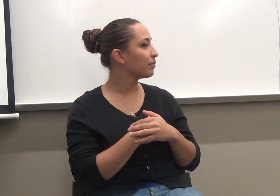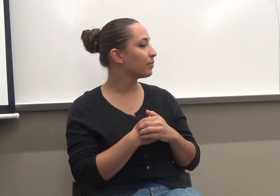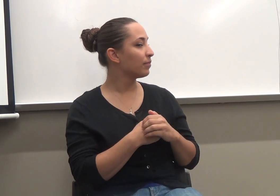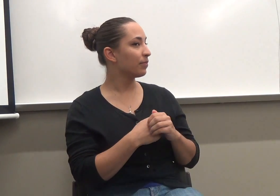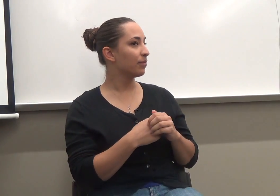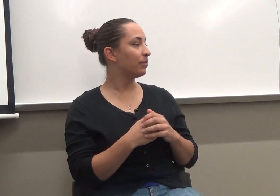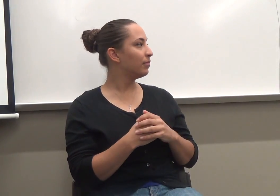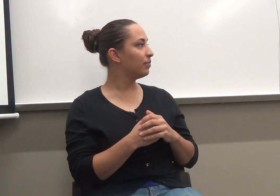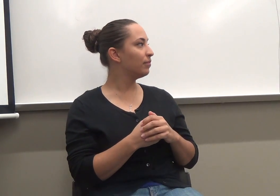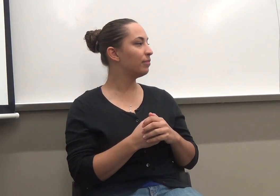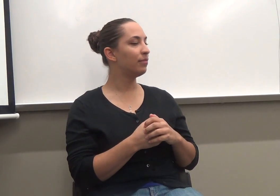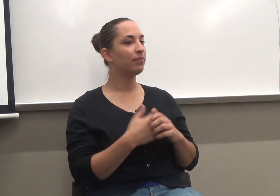I'm making these up as I go along.